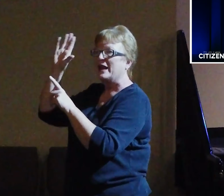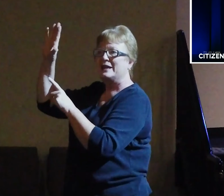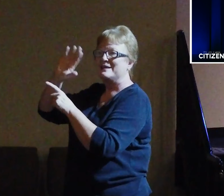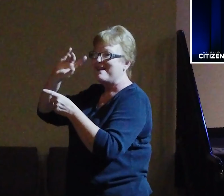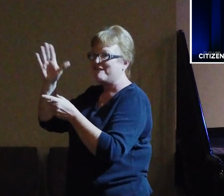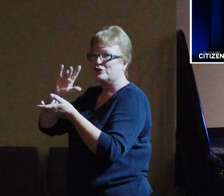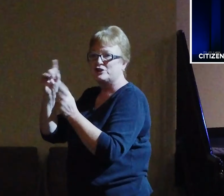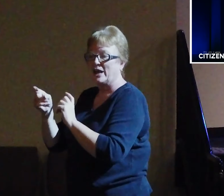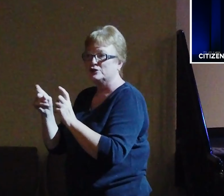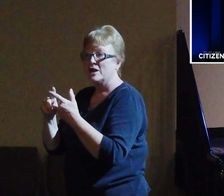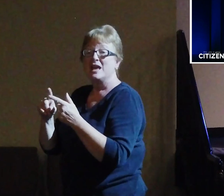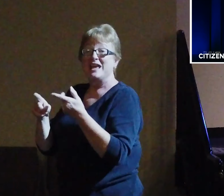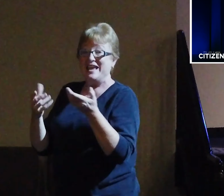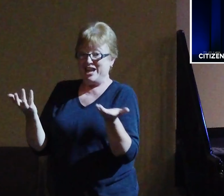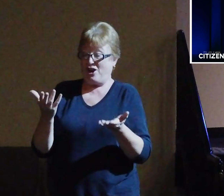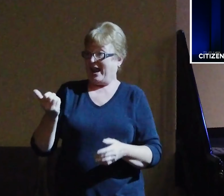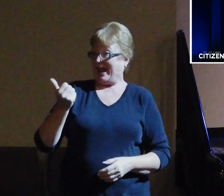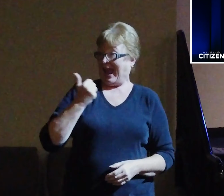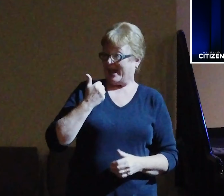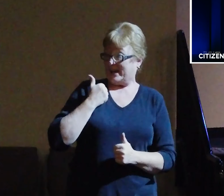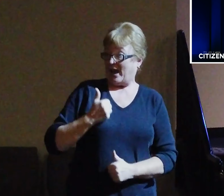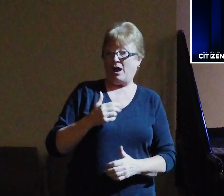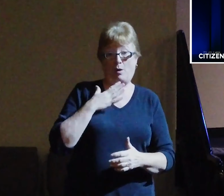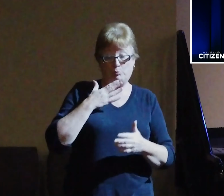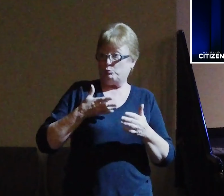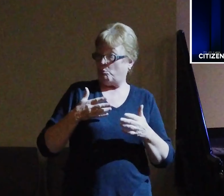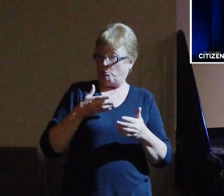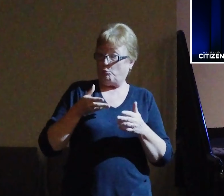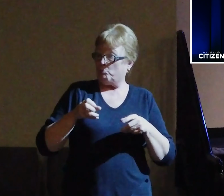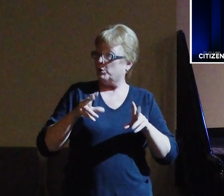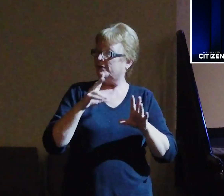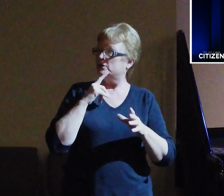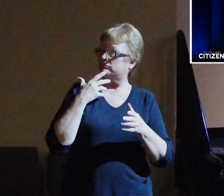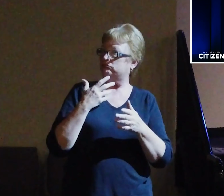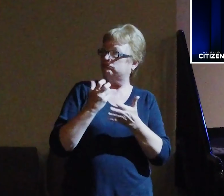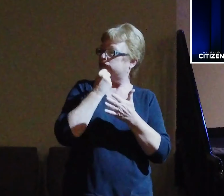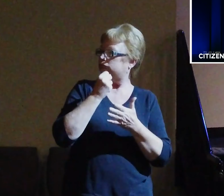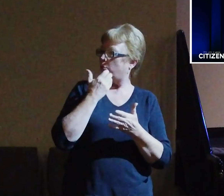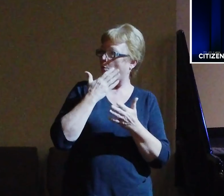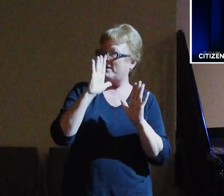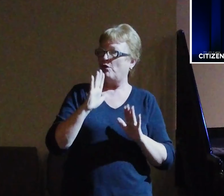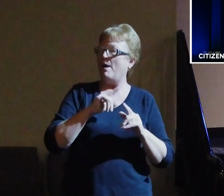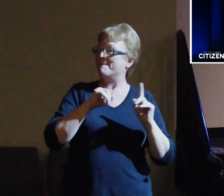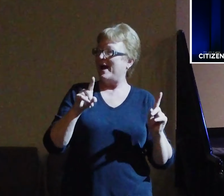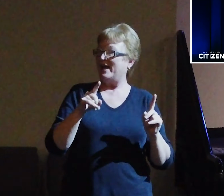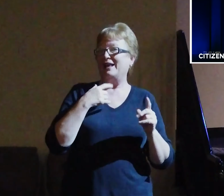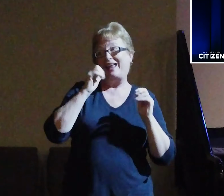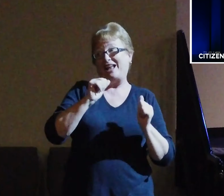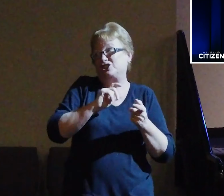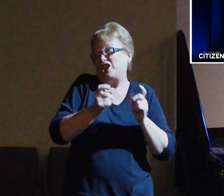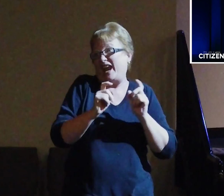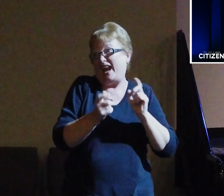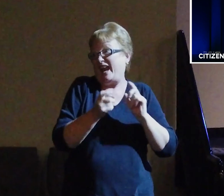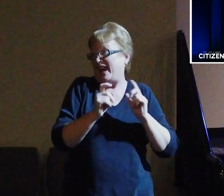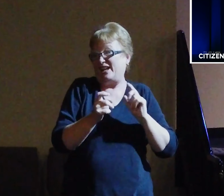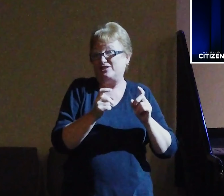being Canadian while being a privilege, and it is, on its own doesn't really give you a distinct calling or purpose.